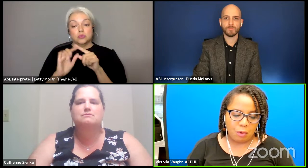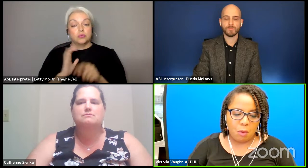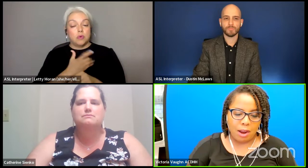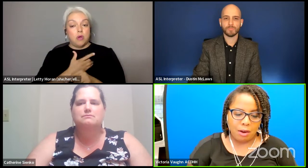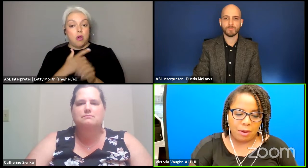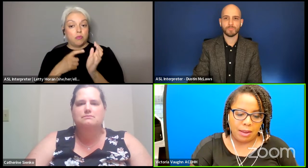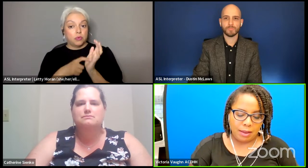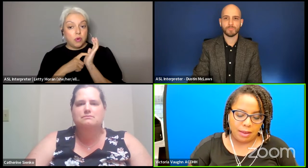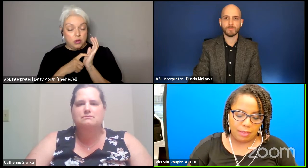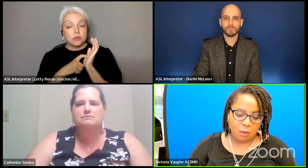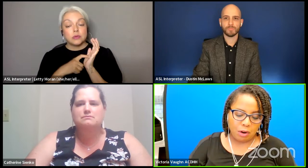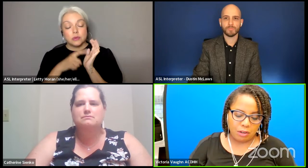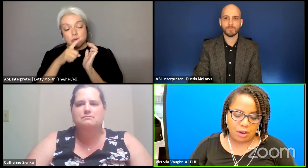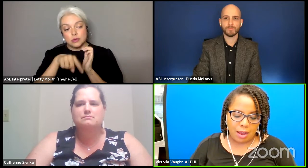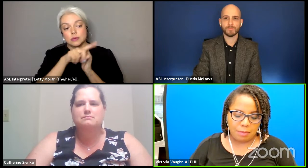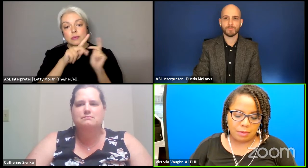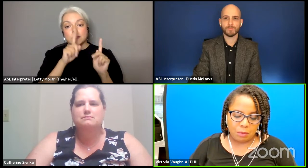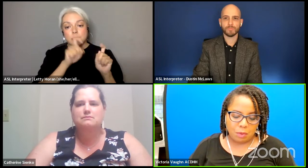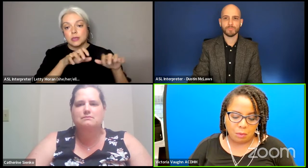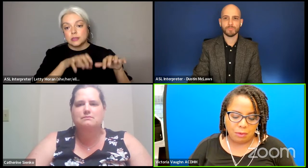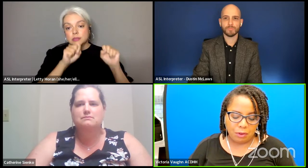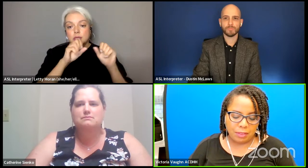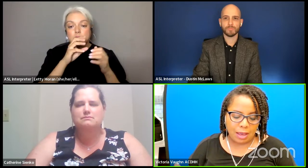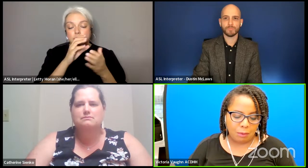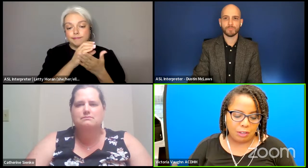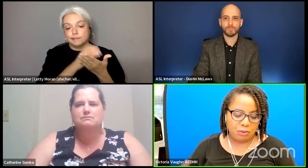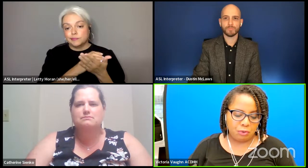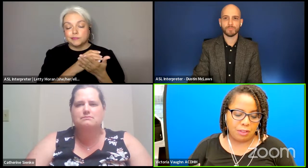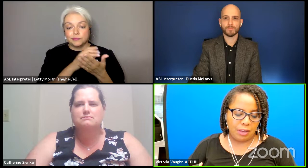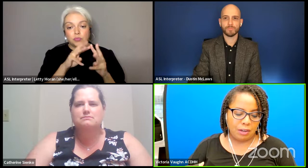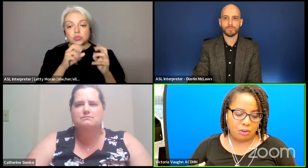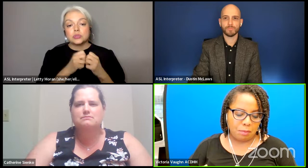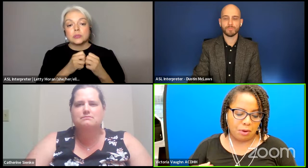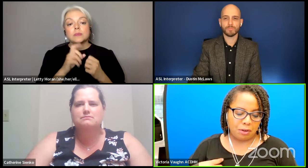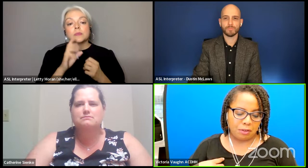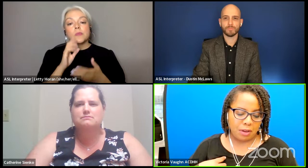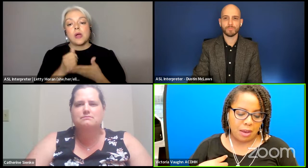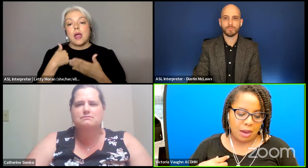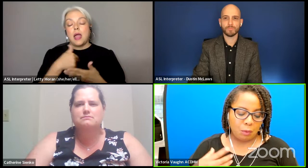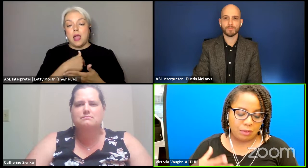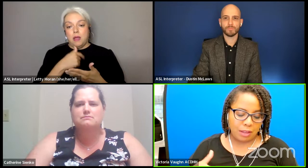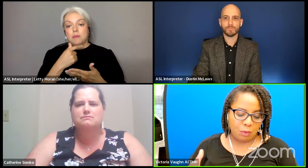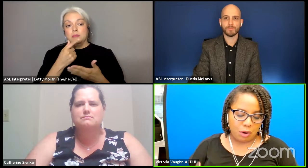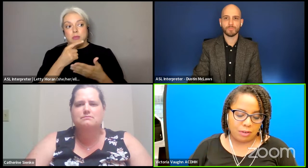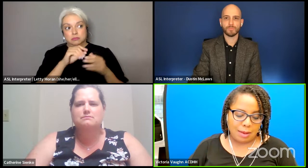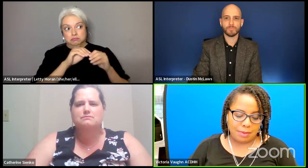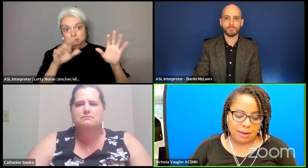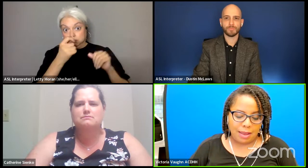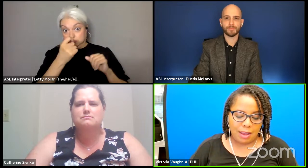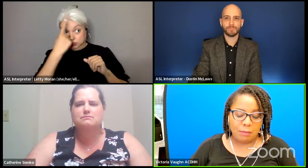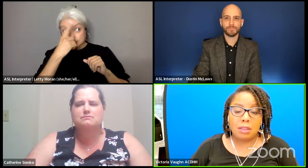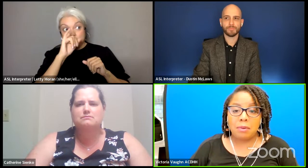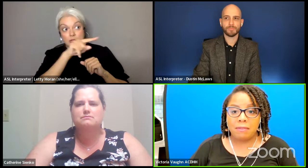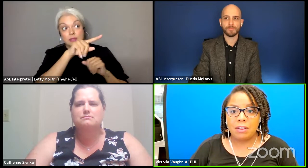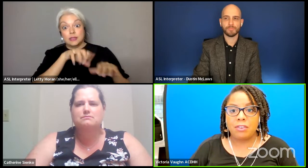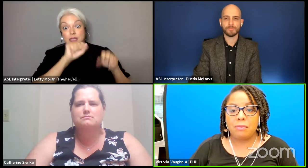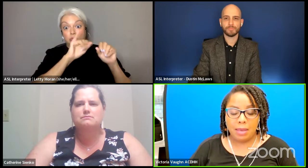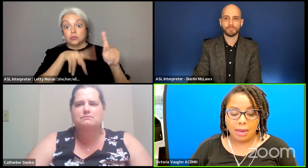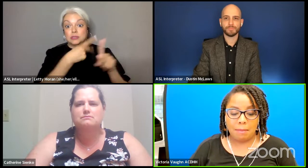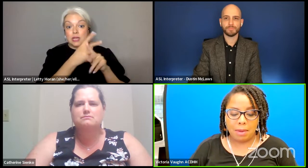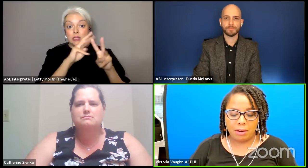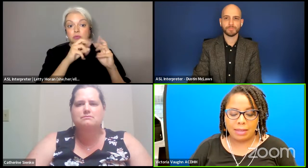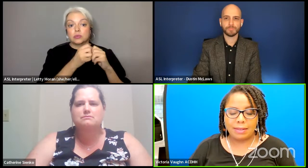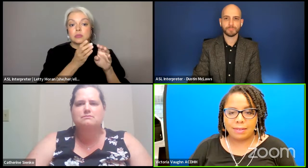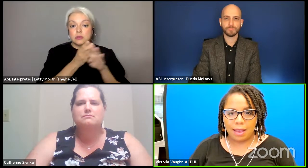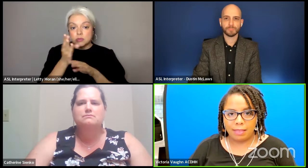when we're requiring the workshops, we feel that that will ensure the interpreters will take the workshops that align with the profession of